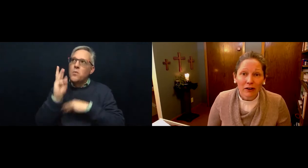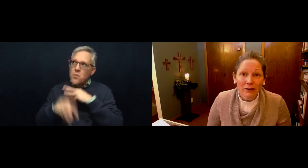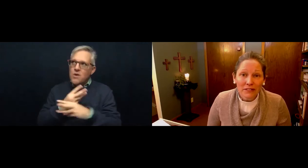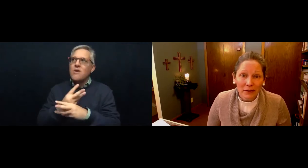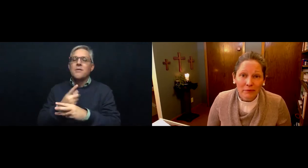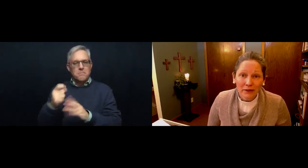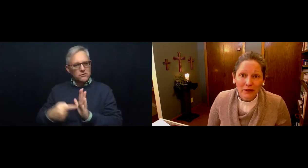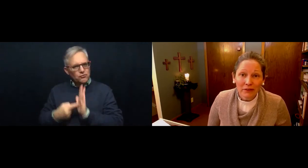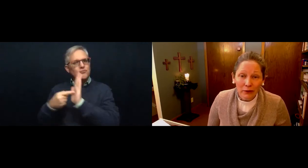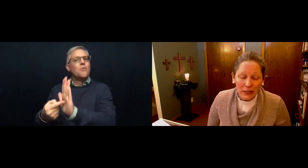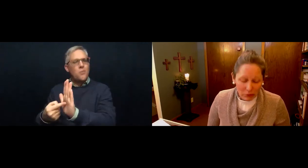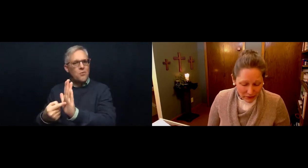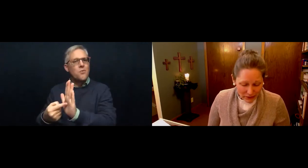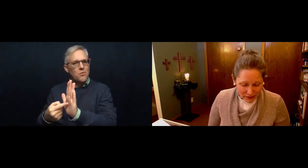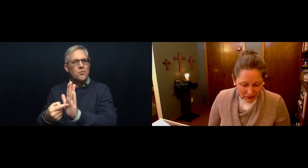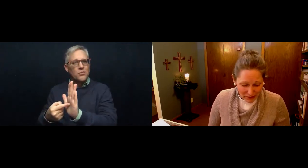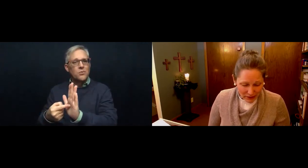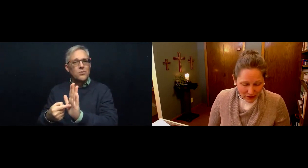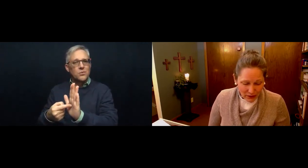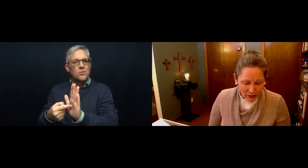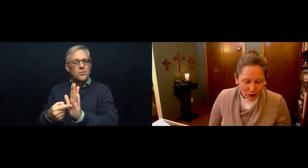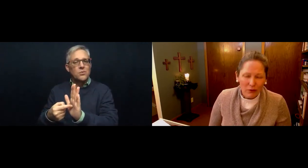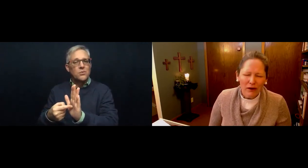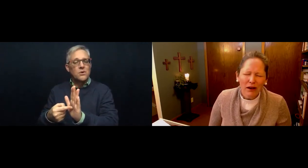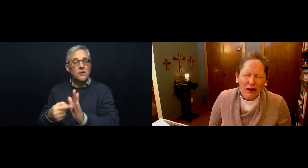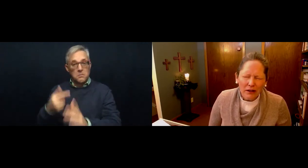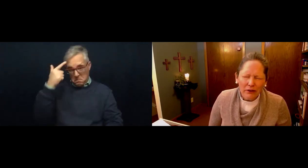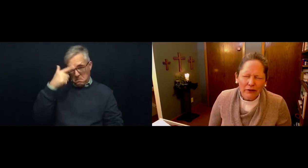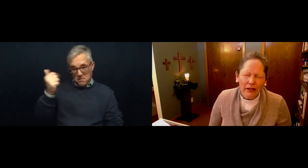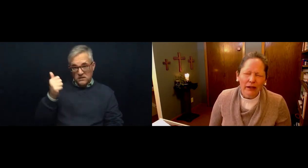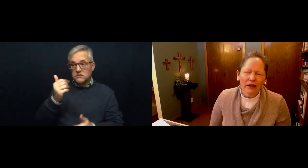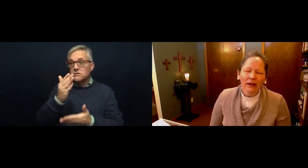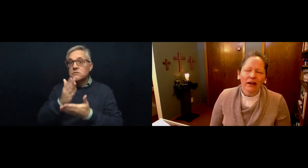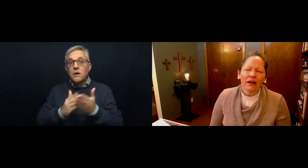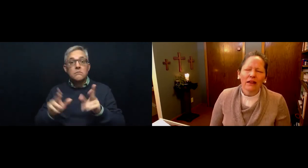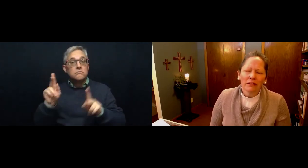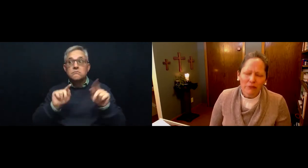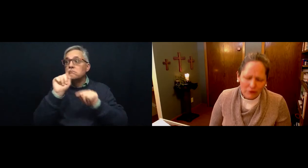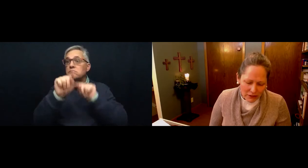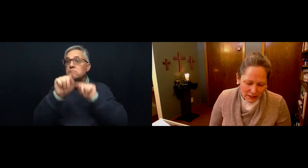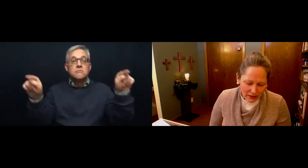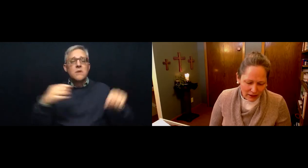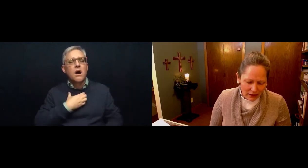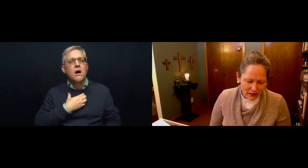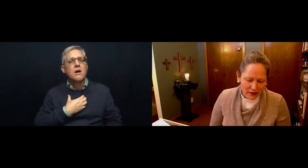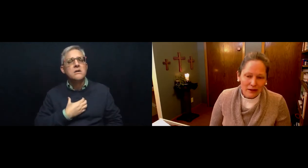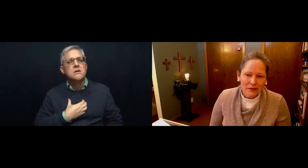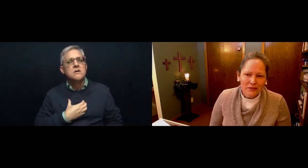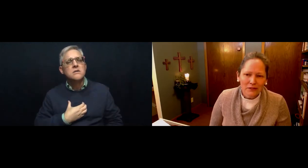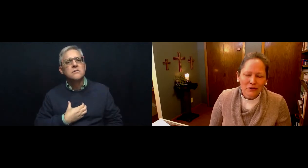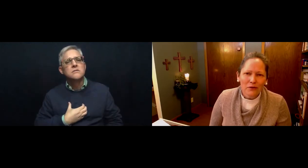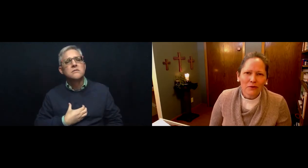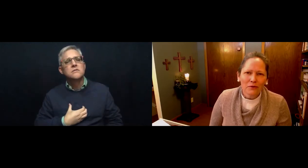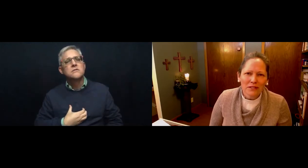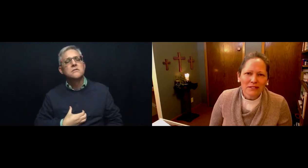Because there are some of our neighbors who are hungering and thirsting